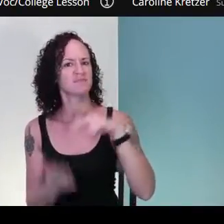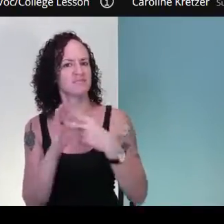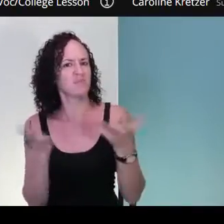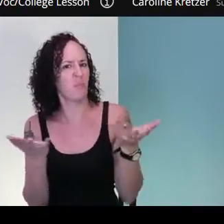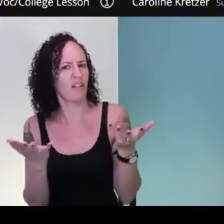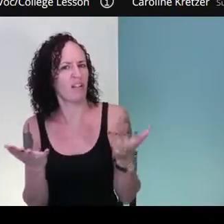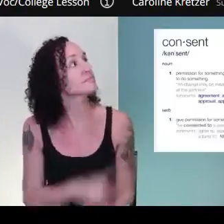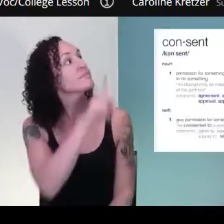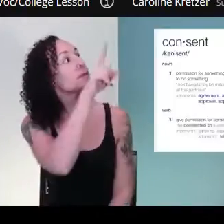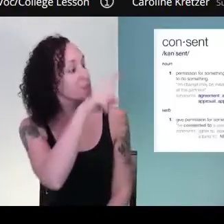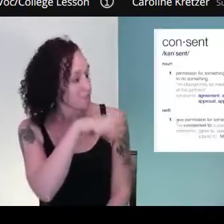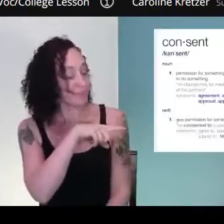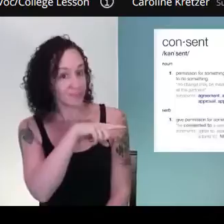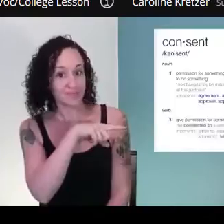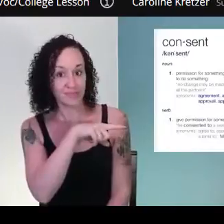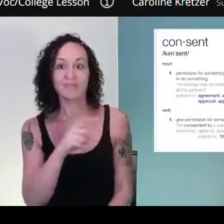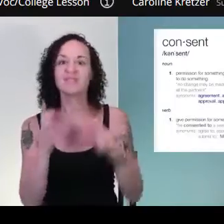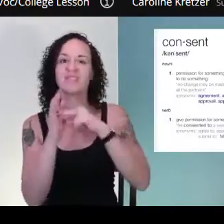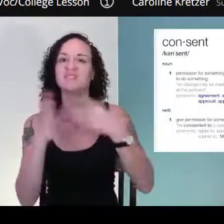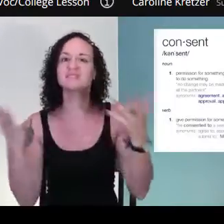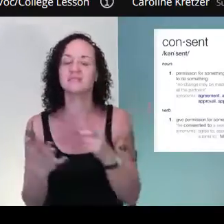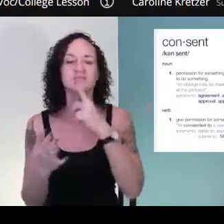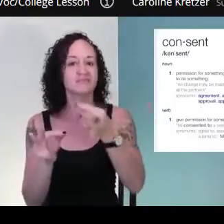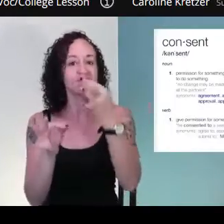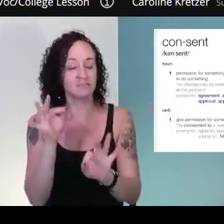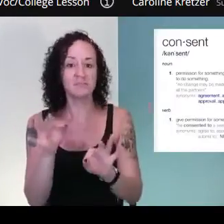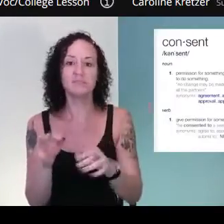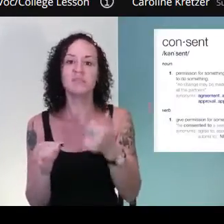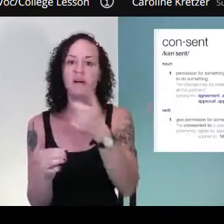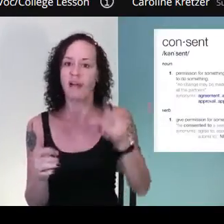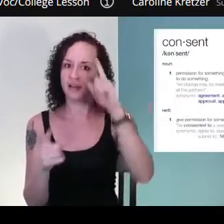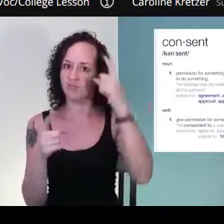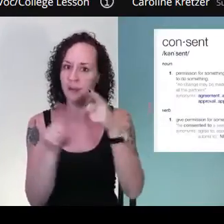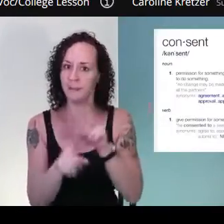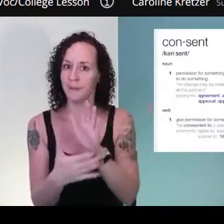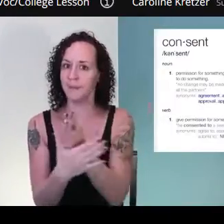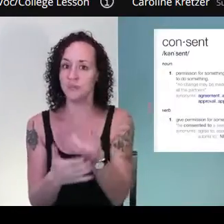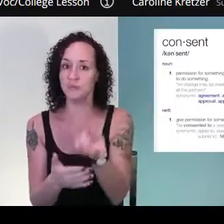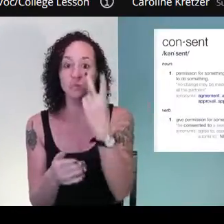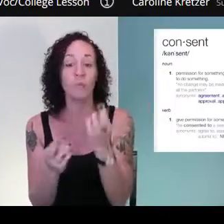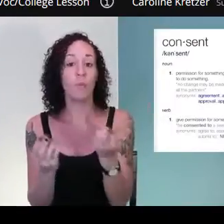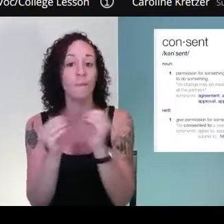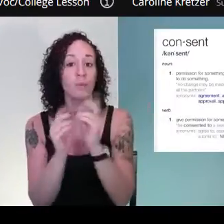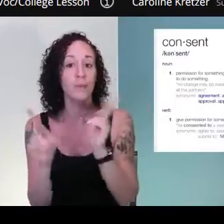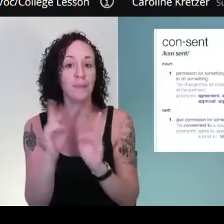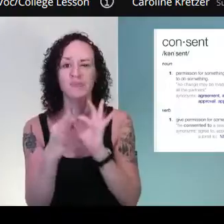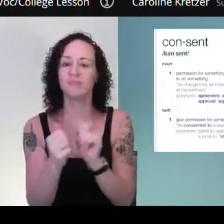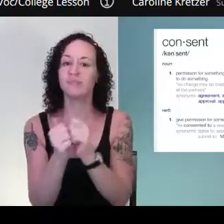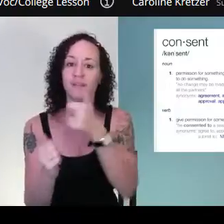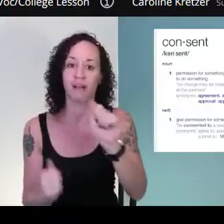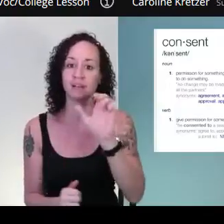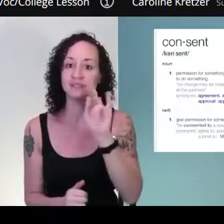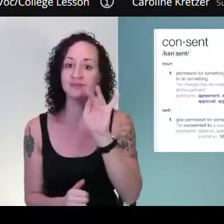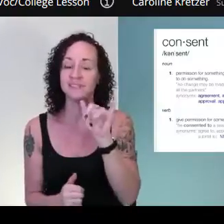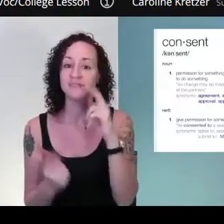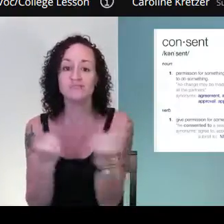any requirements to have both things go forward. Let's see the definition of consent. It's permission.